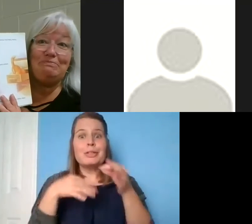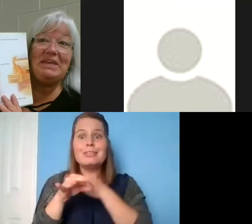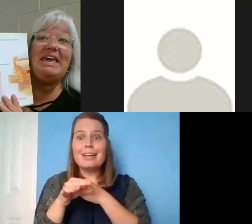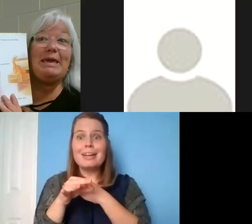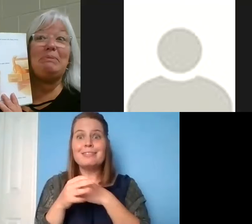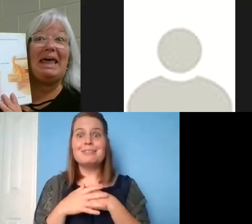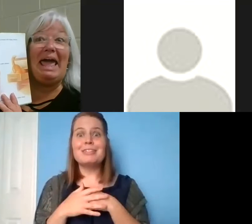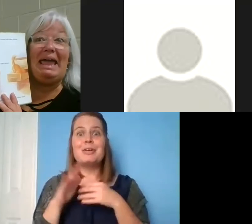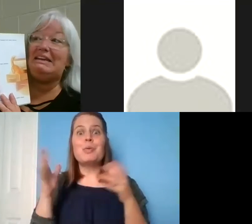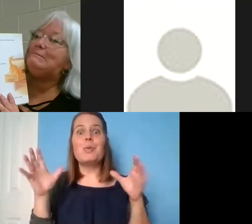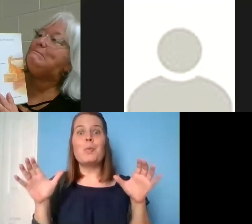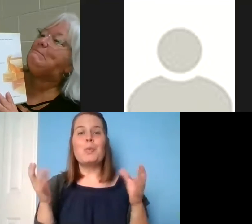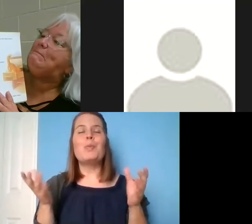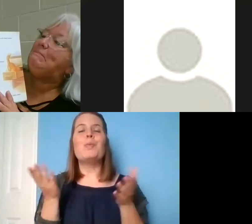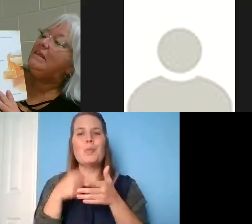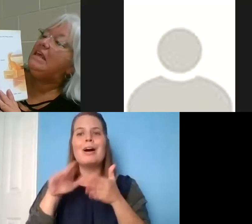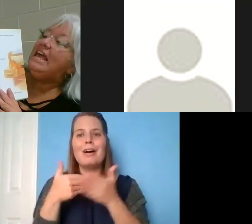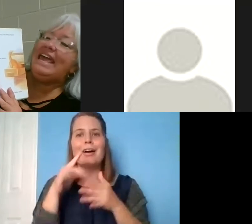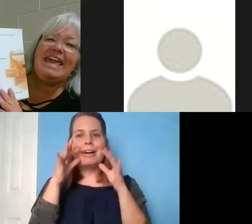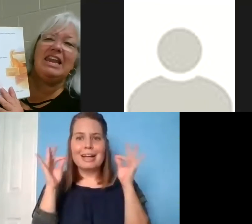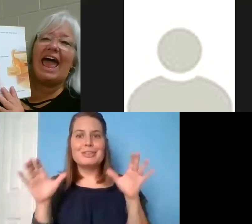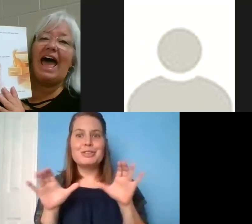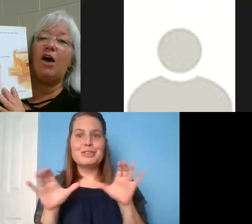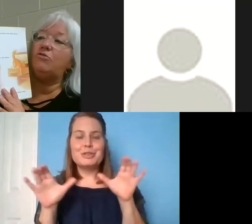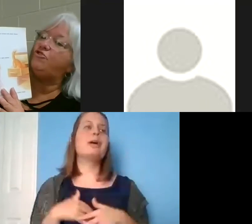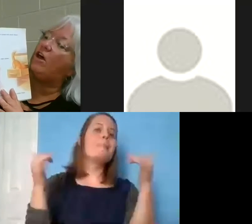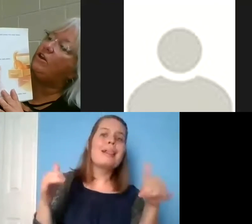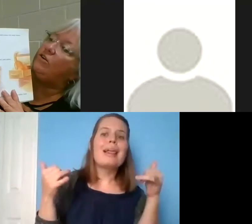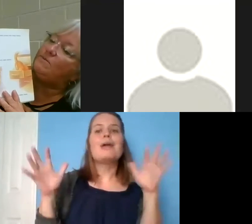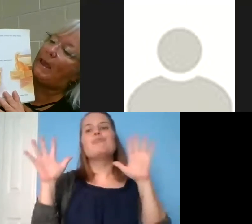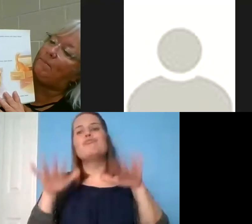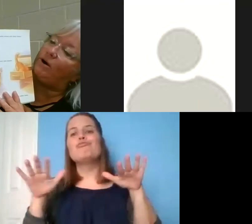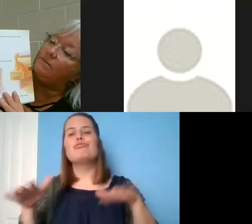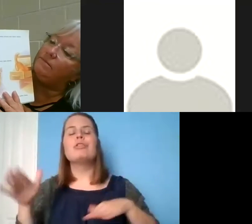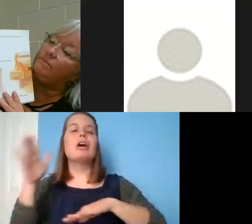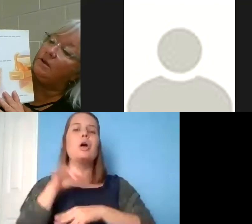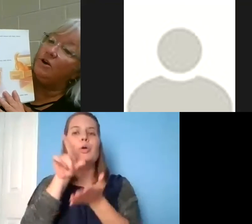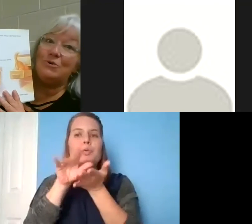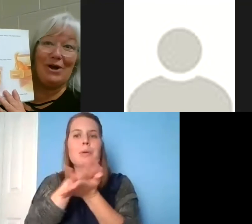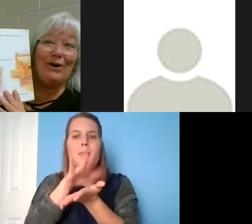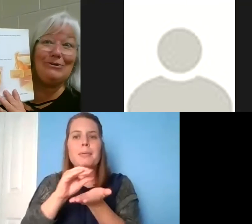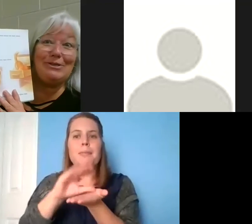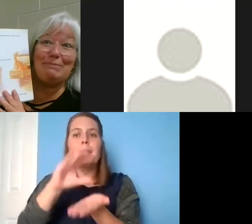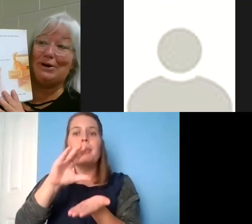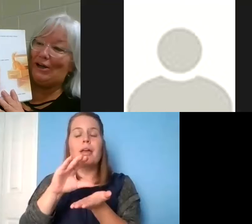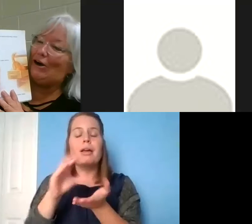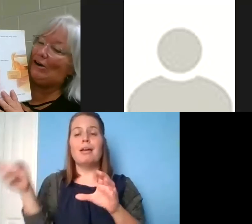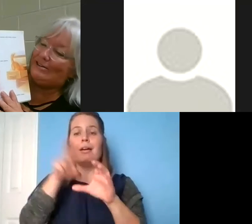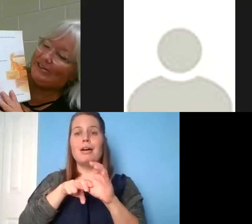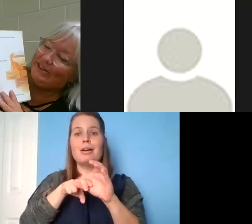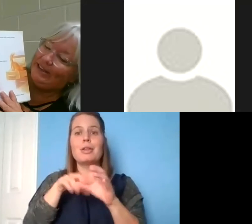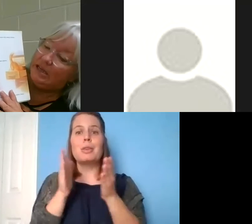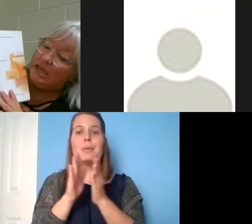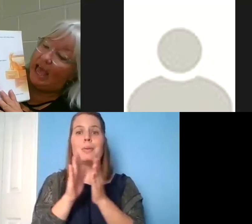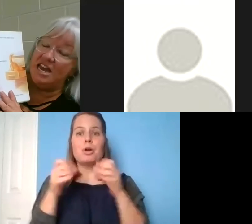do. He played. He lounged on the newspaper, rode the book